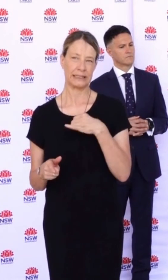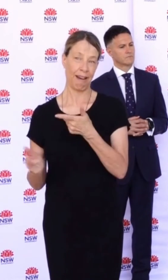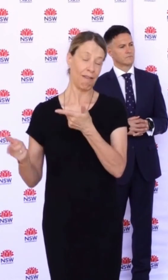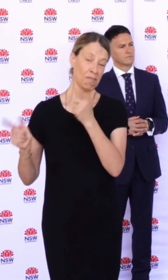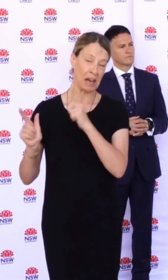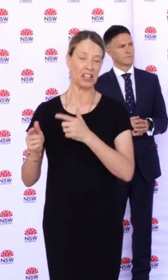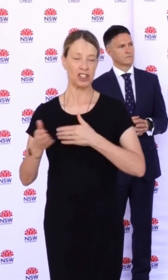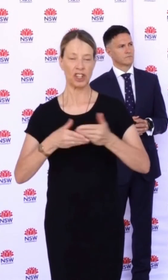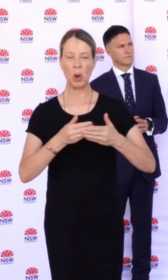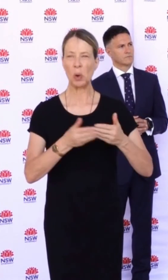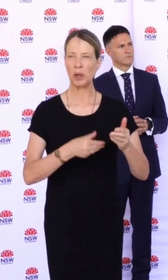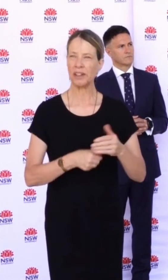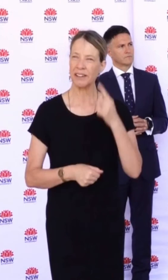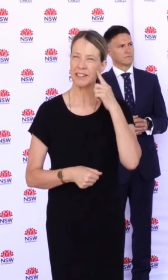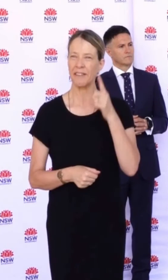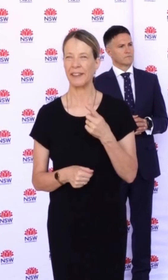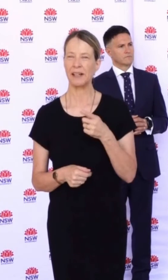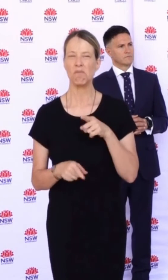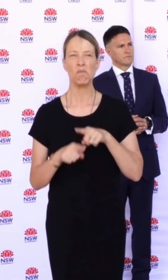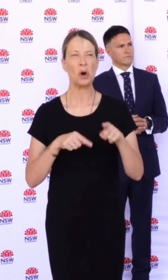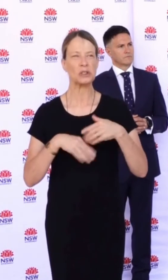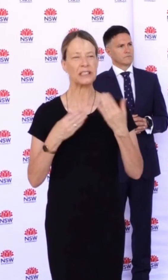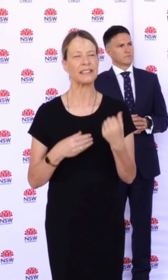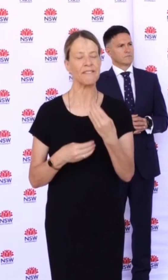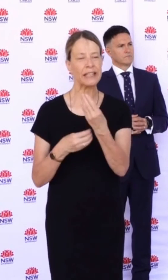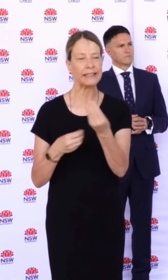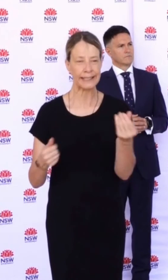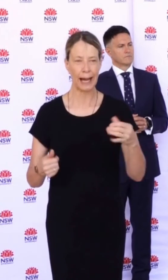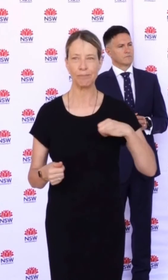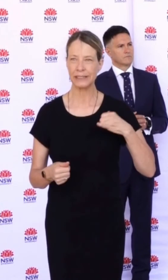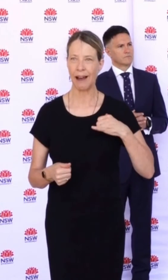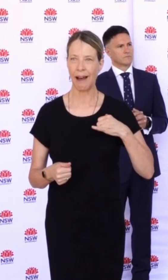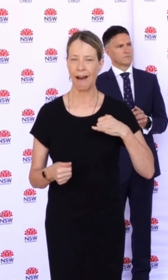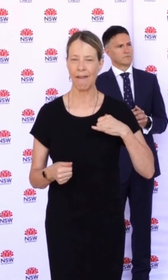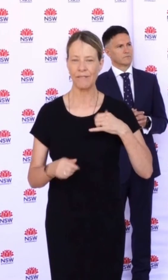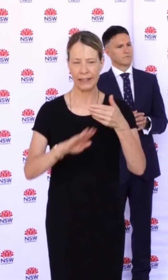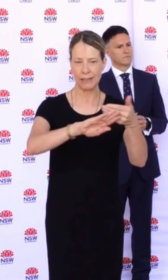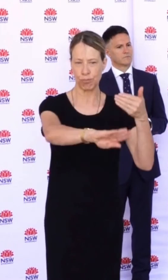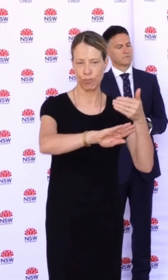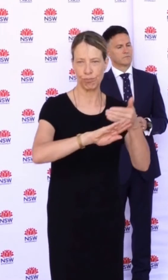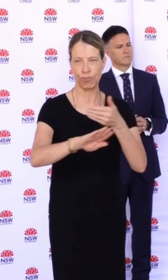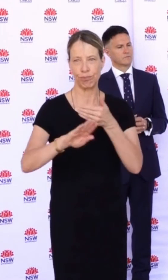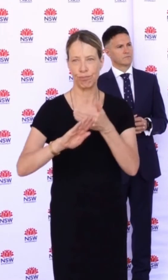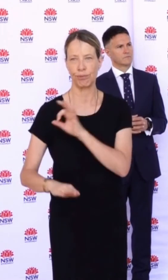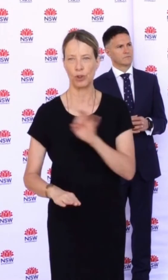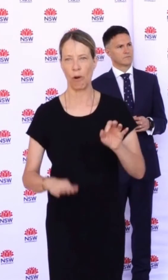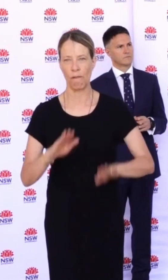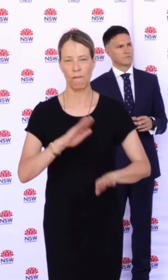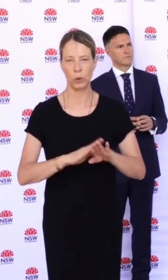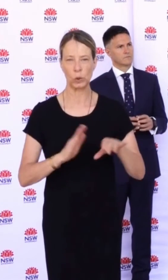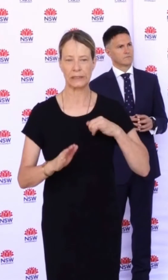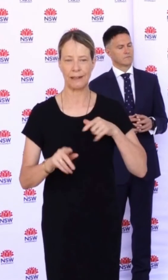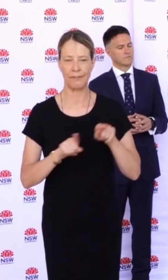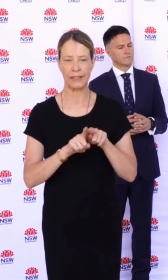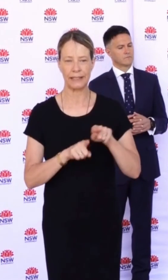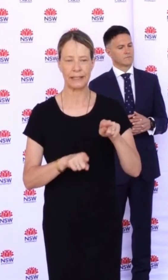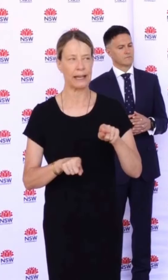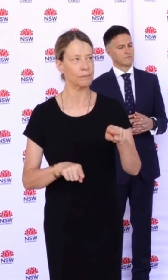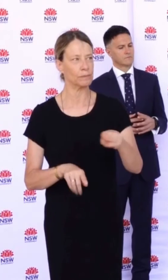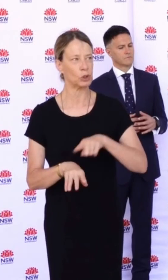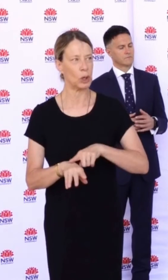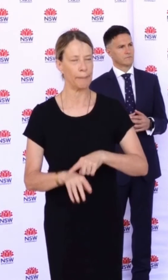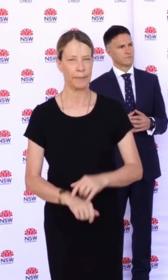were focused so much on the variants, we were concentrating on trying to make sure that the public sector did lead the way in terms of staff coming